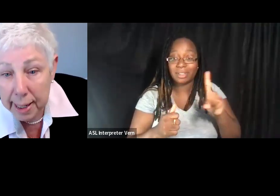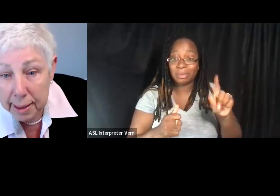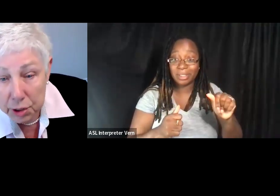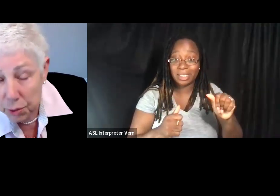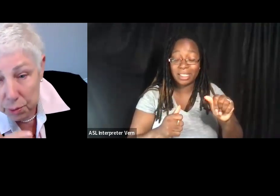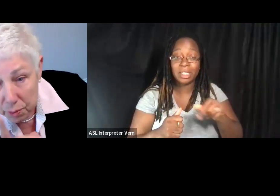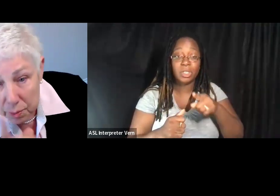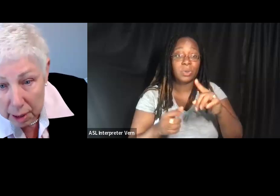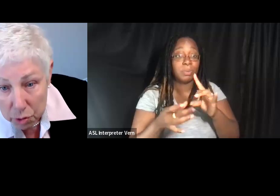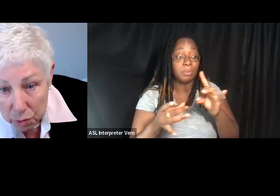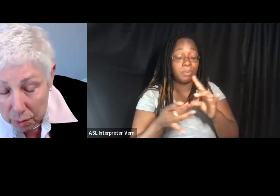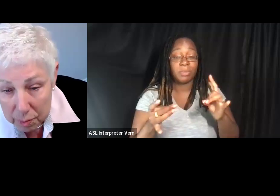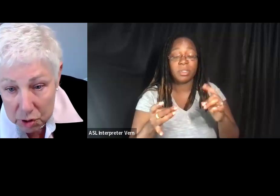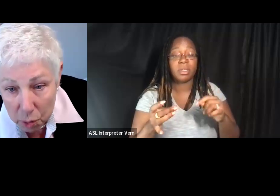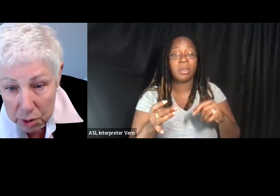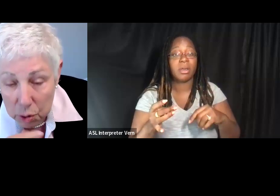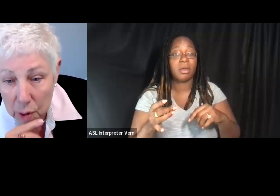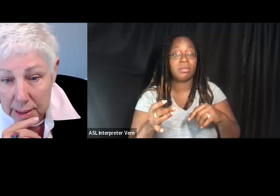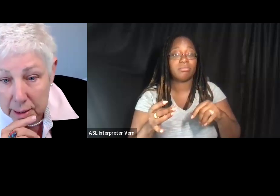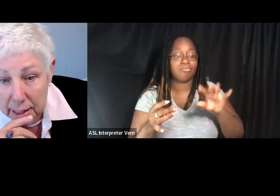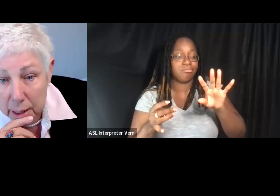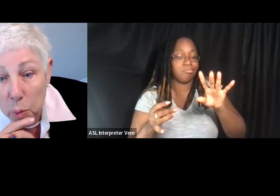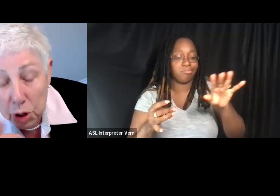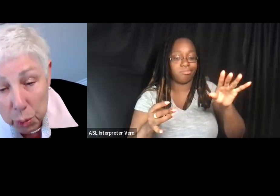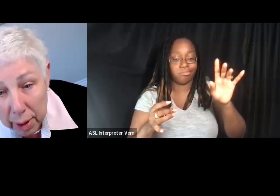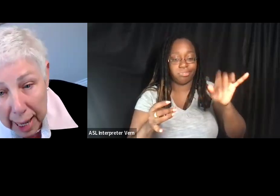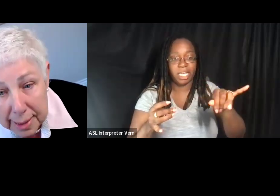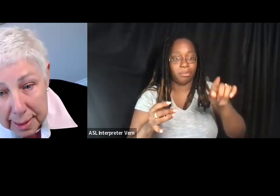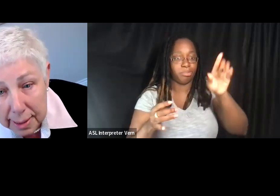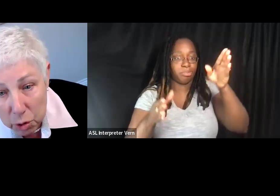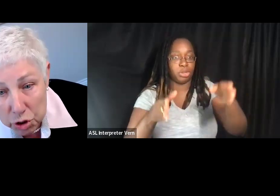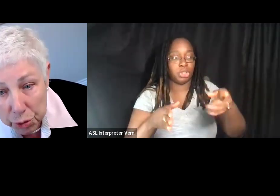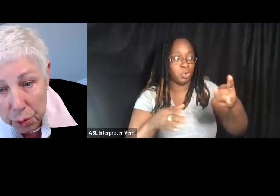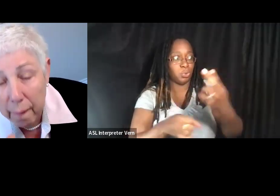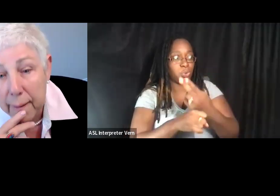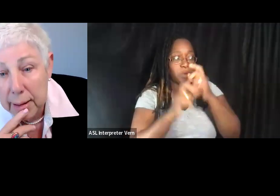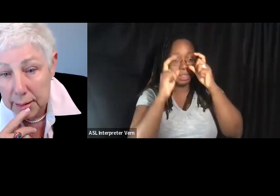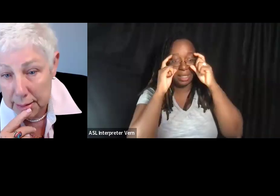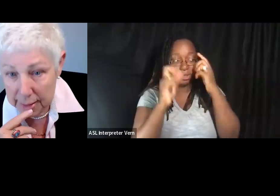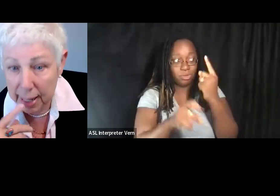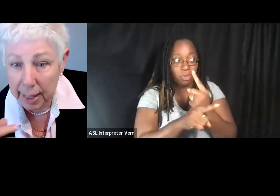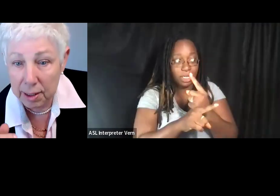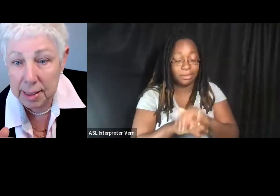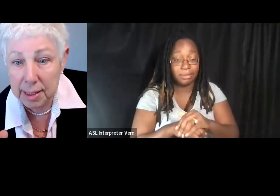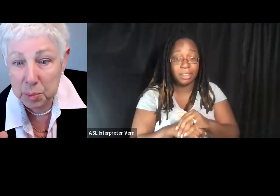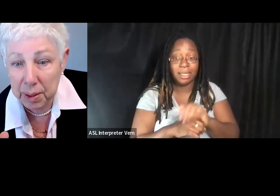you said to, so-and-so across the table, well, you wear glasses, don't you? Doesn't that count as a